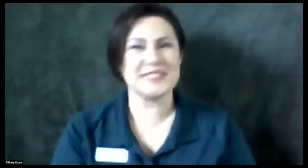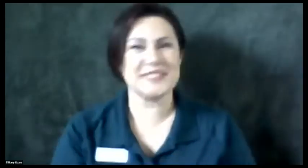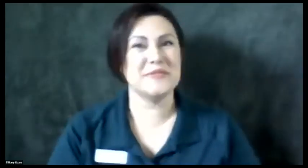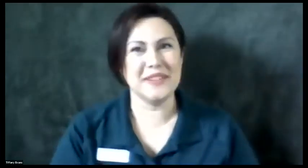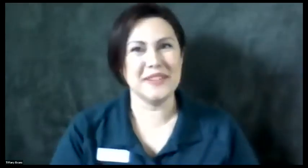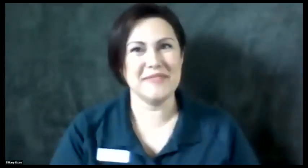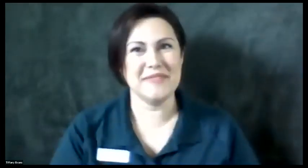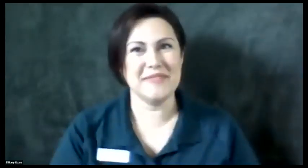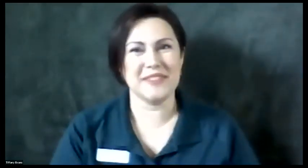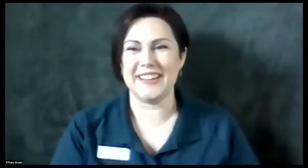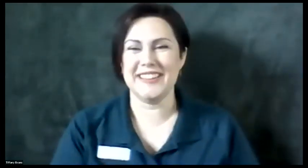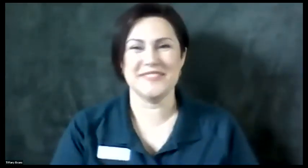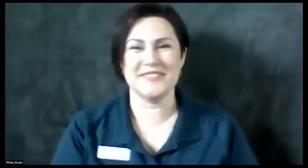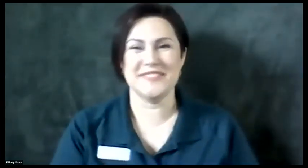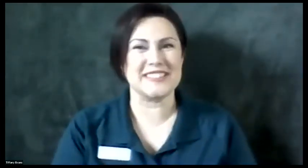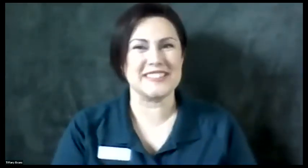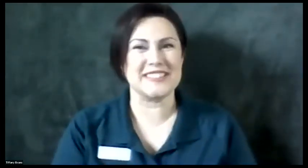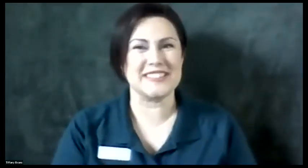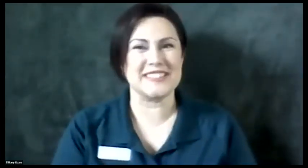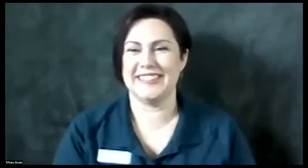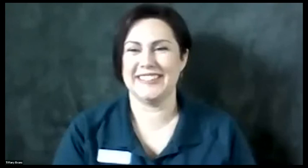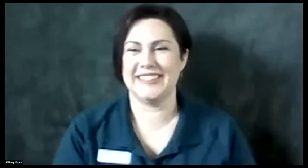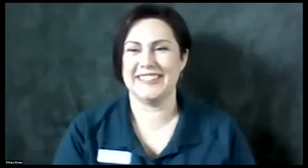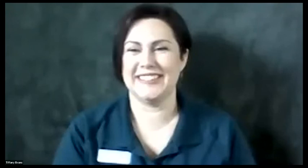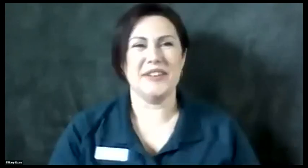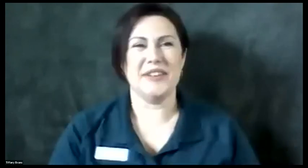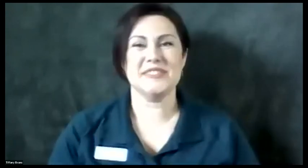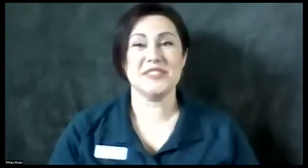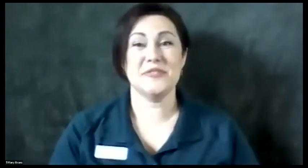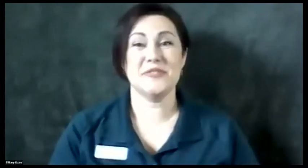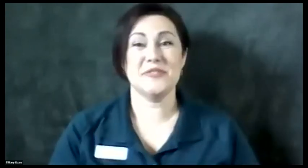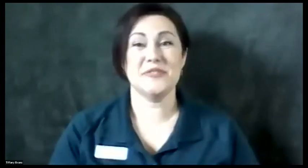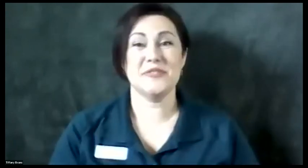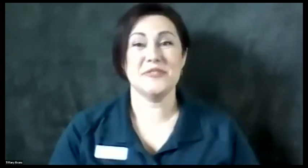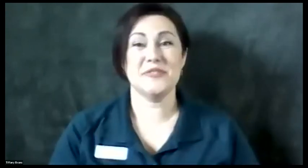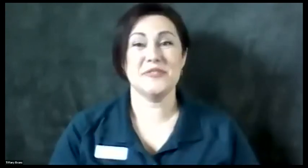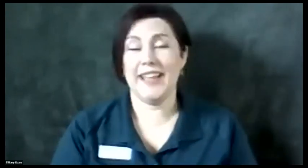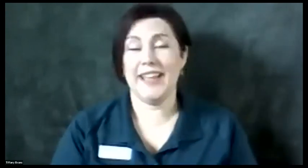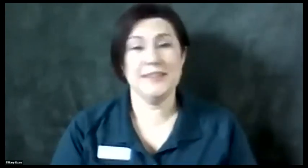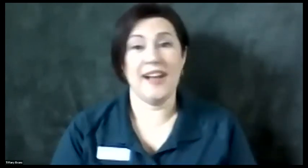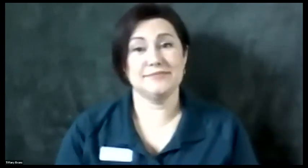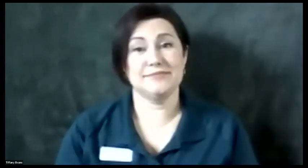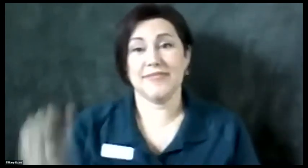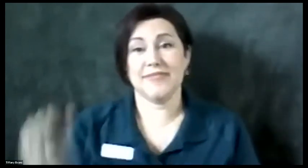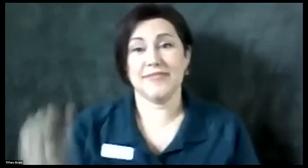Awesome. Welcome, everybody. I'm excited you're joining me today. So just wanted to remind you that I am not